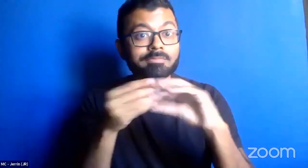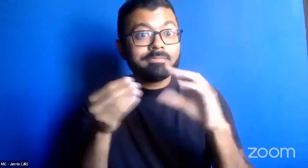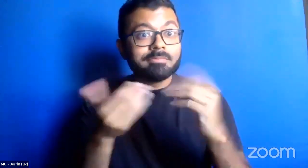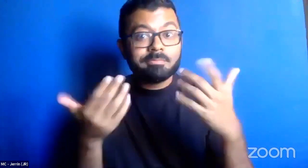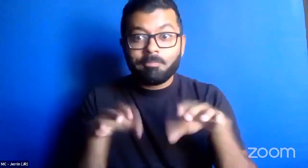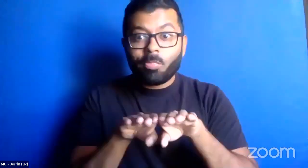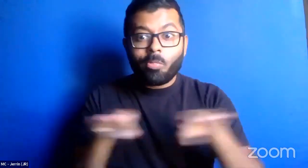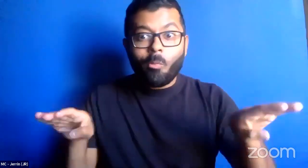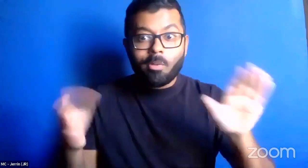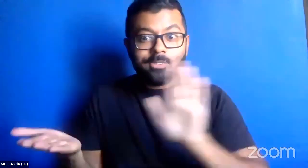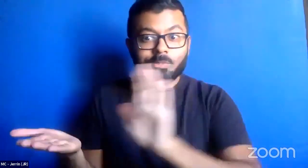much.